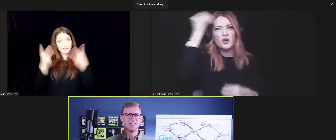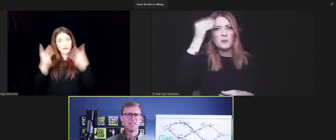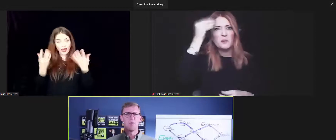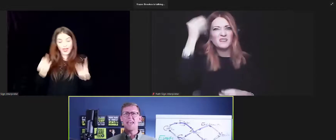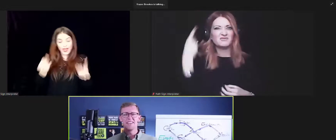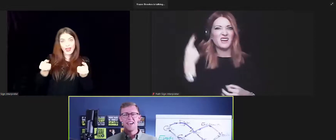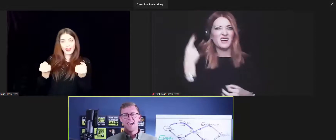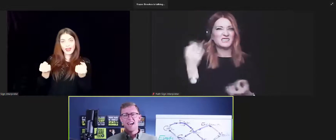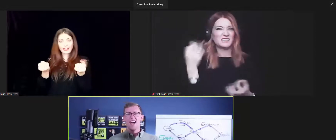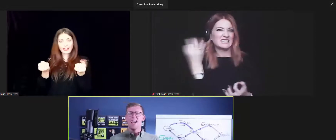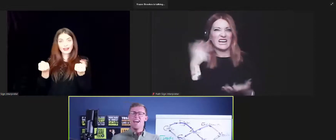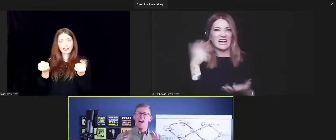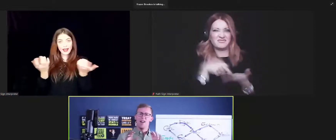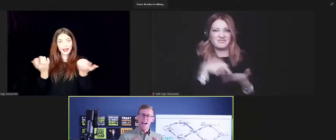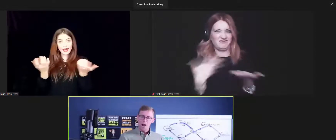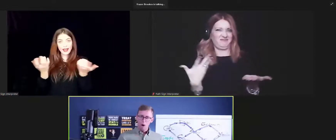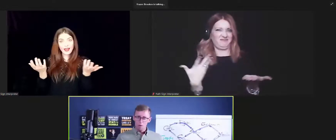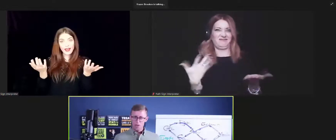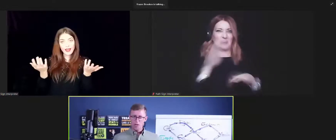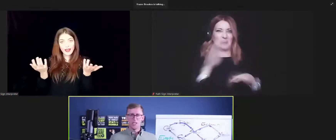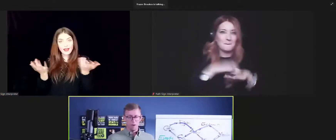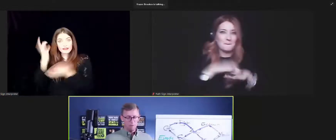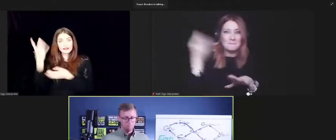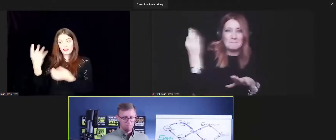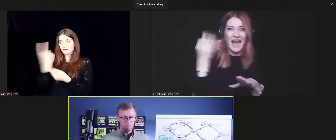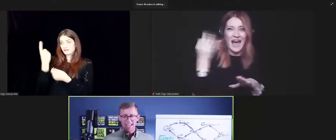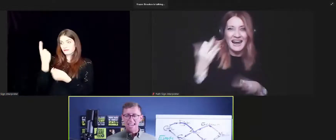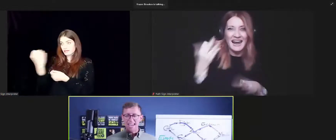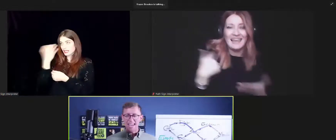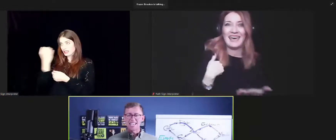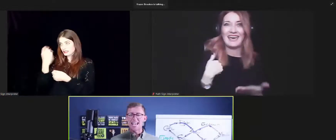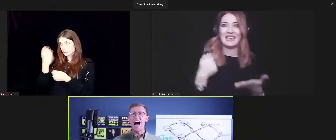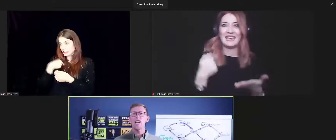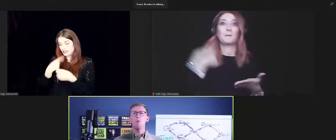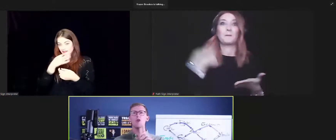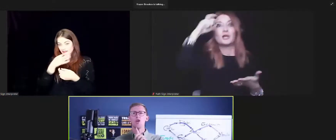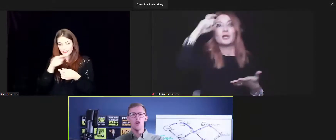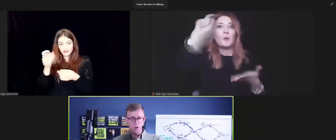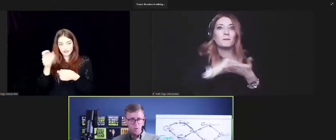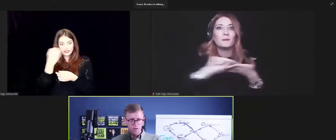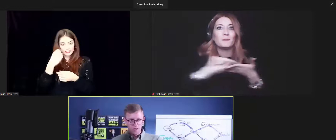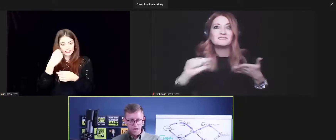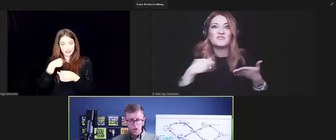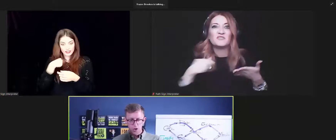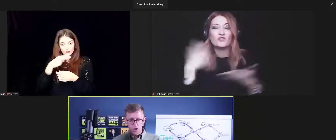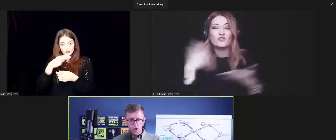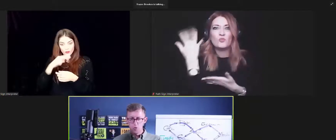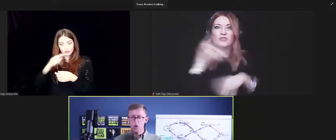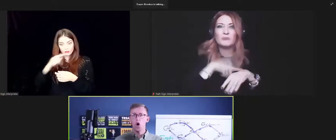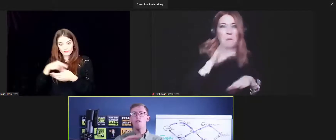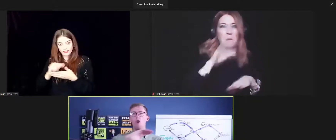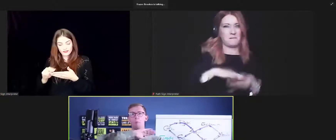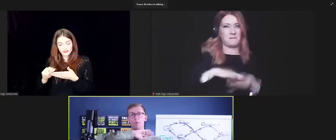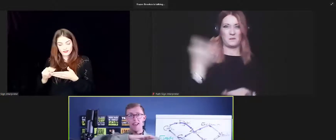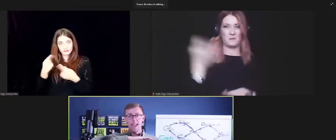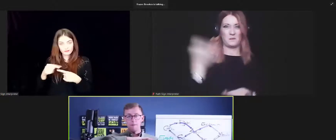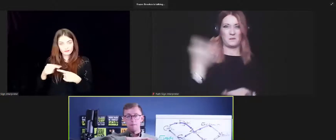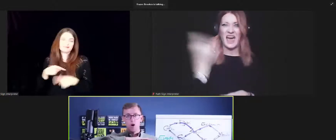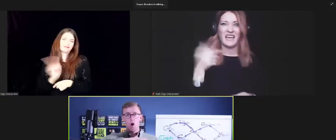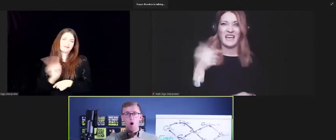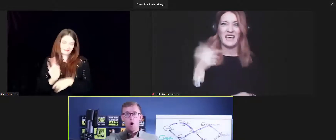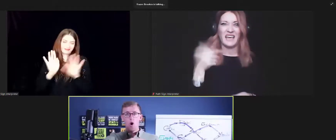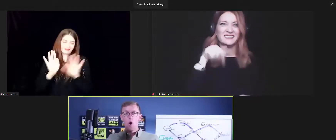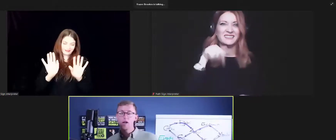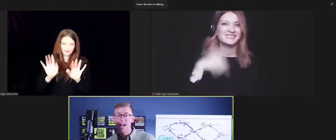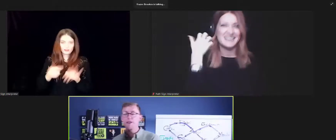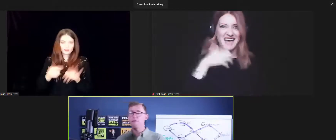is weird. Now what I want you to do is I want you to cover up that name or